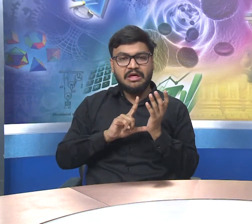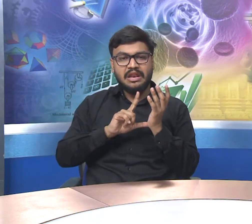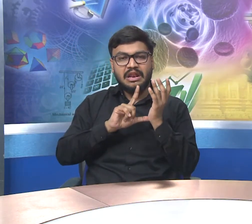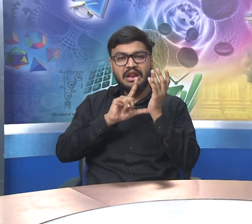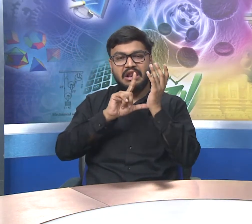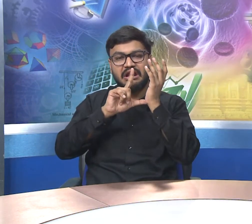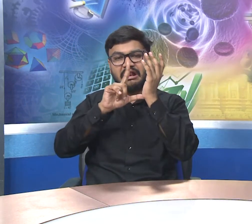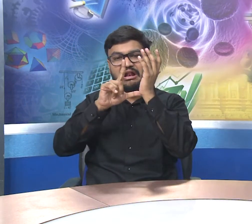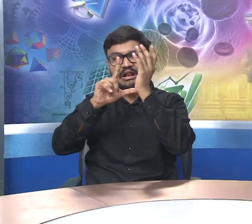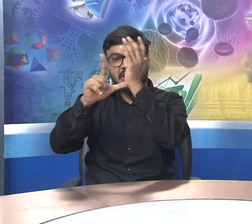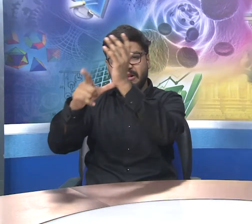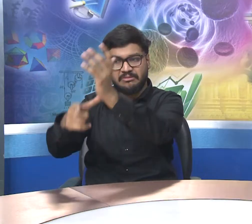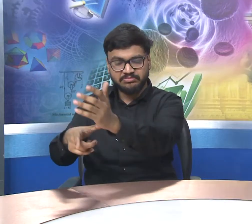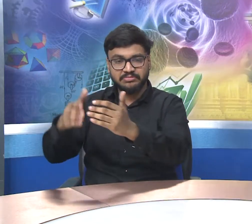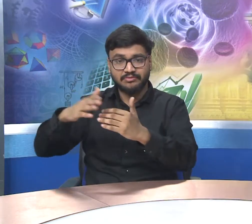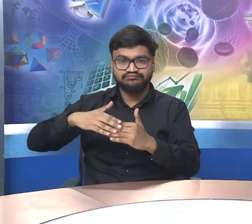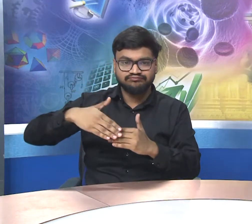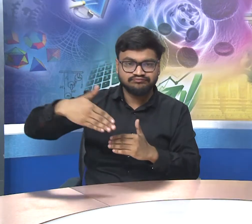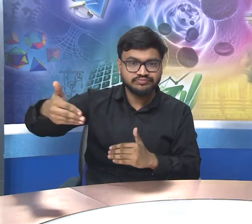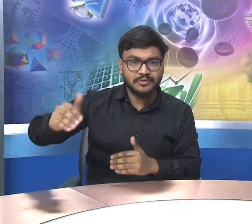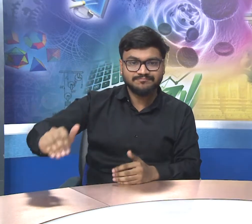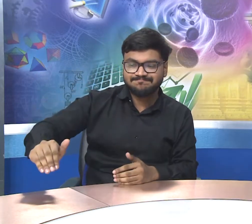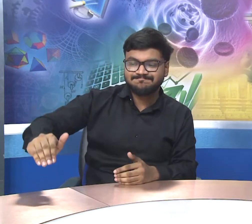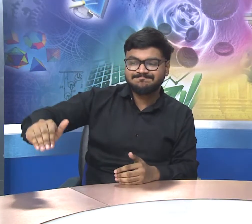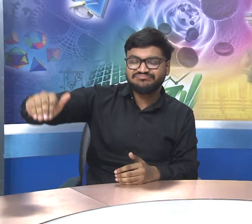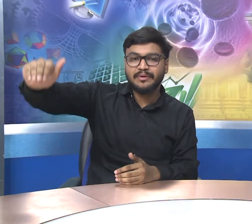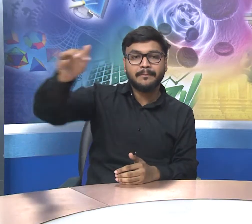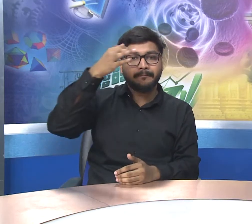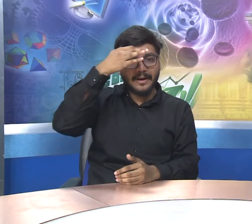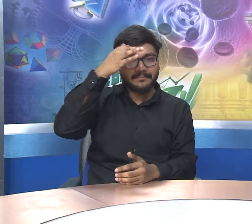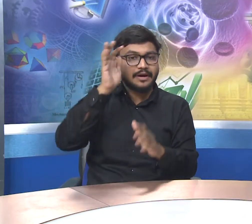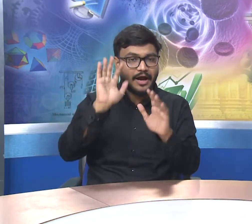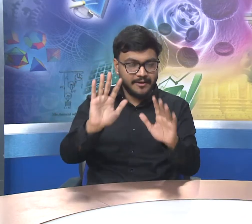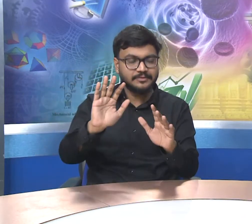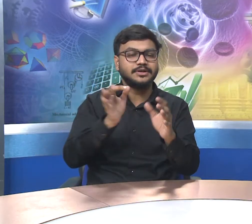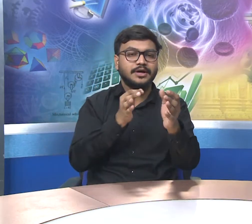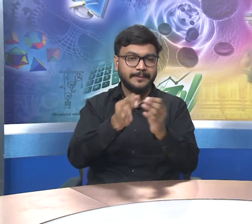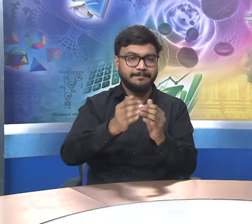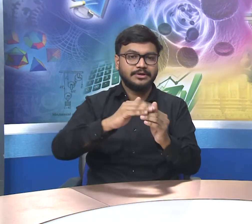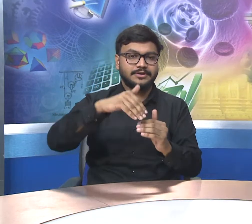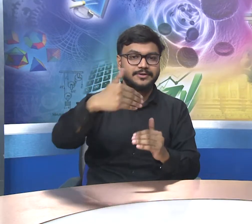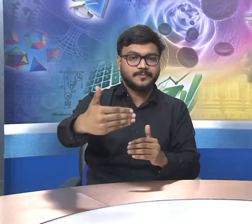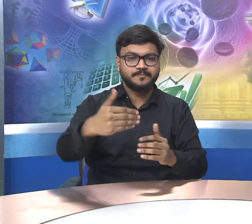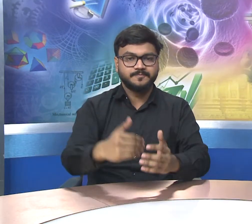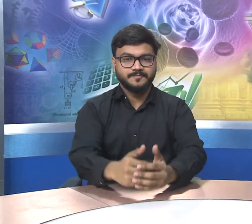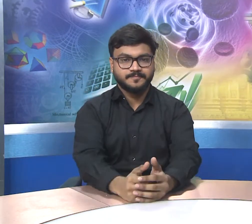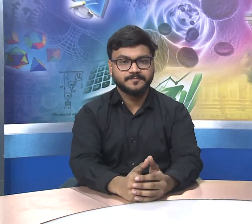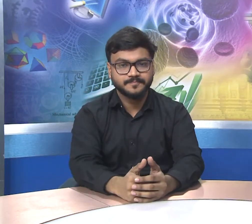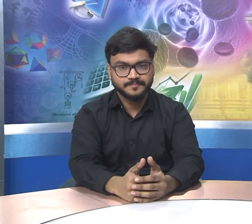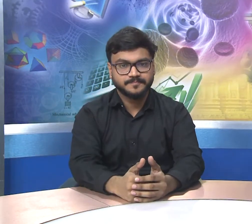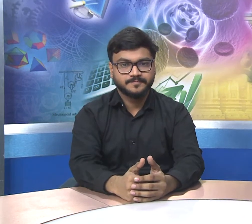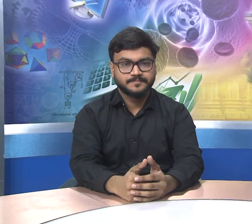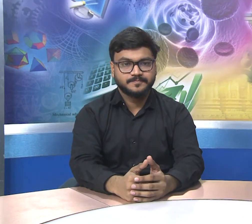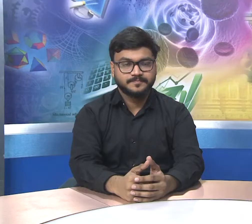At the beginning, they don't know the sign language, the deaf culture, they were not aware about that.